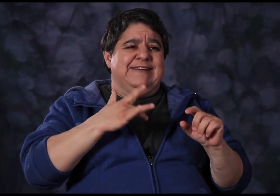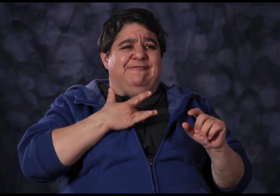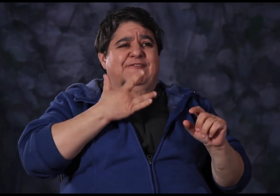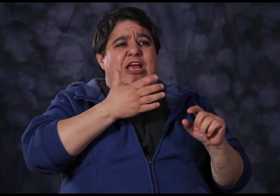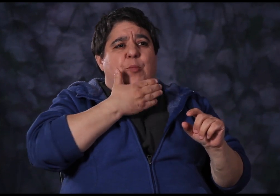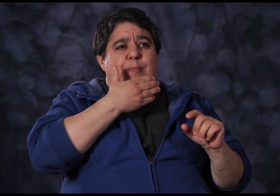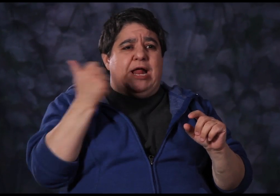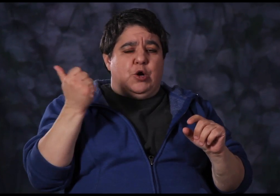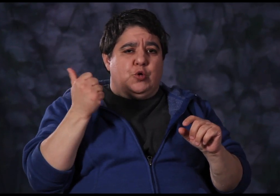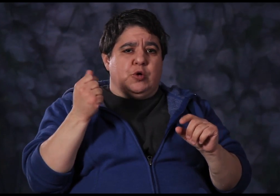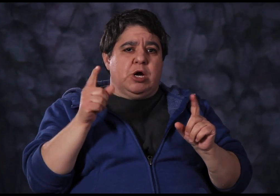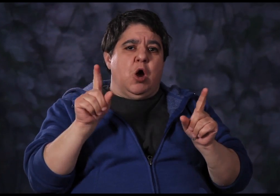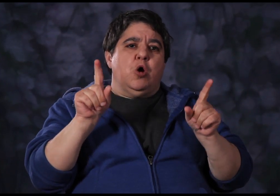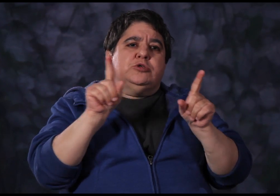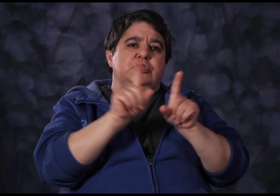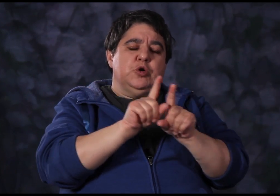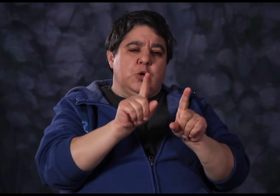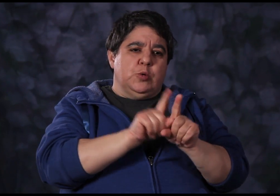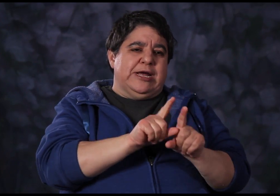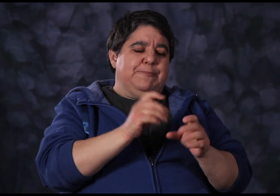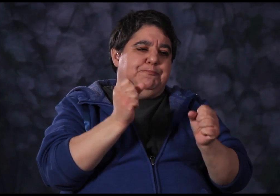And the drugs were a trigger in my hallucinations.